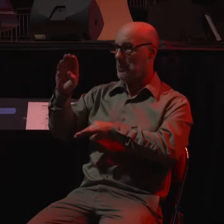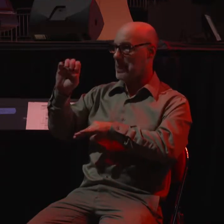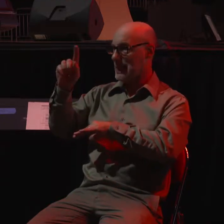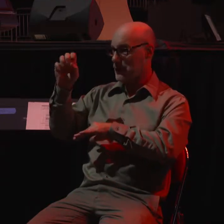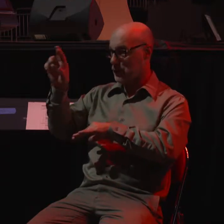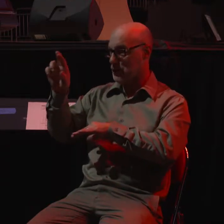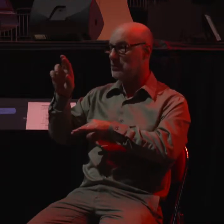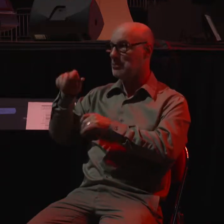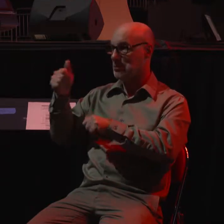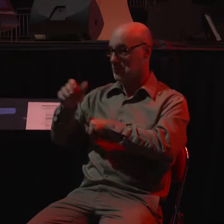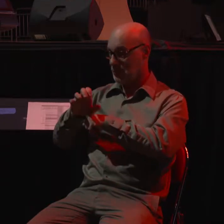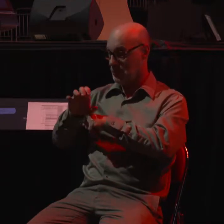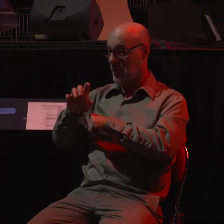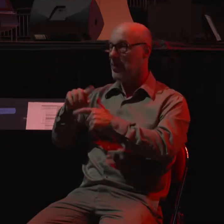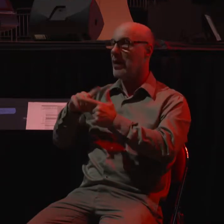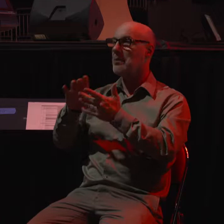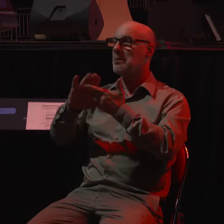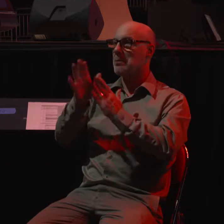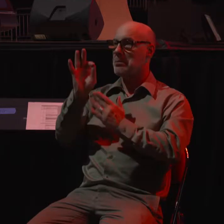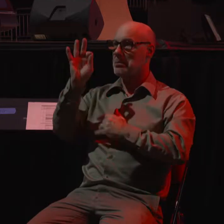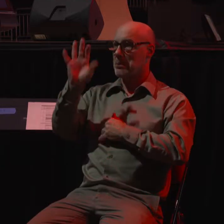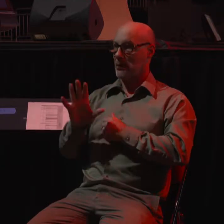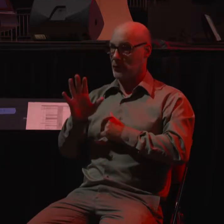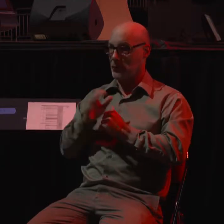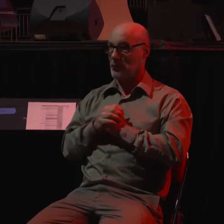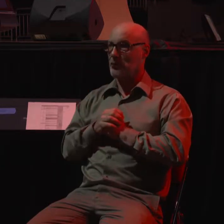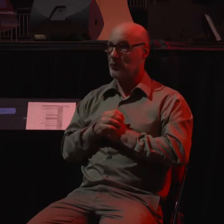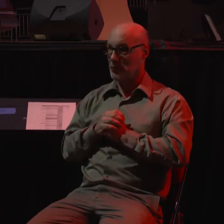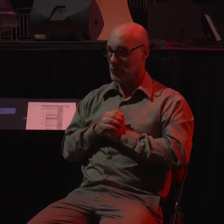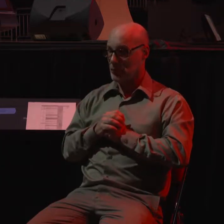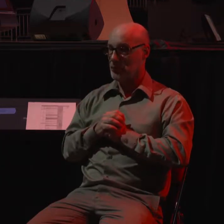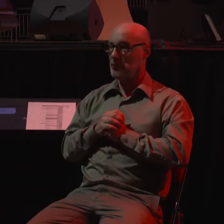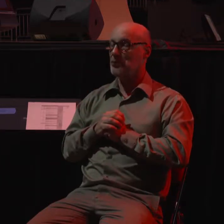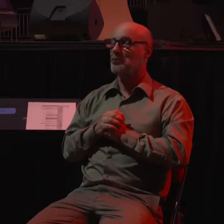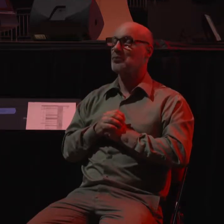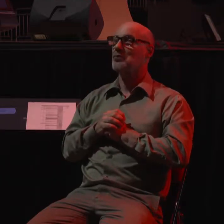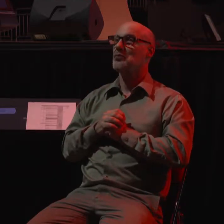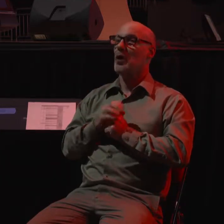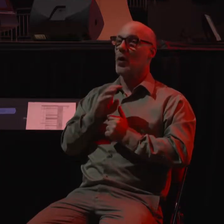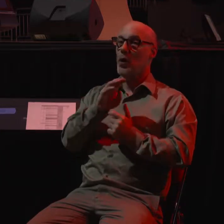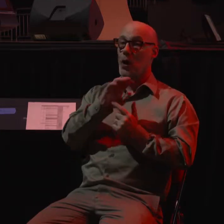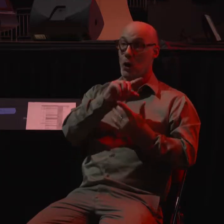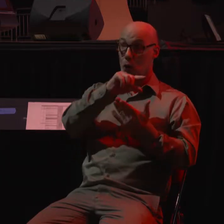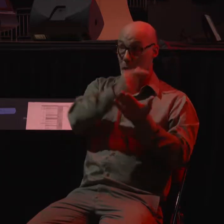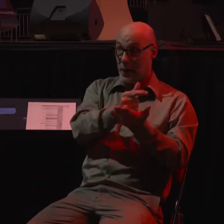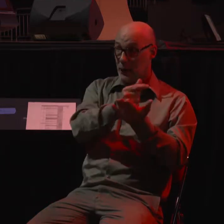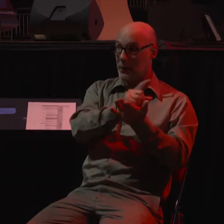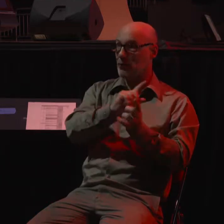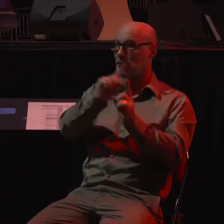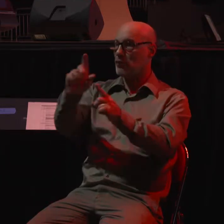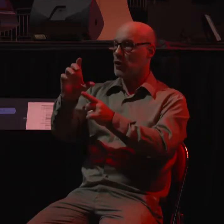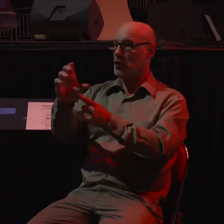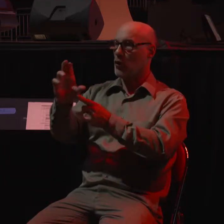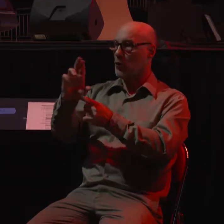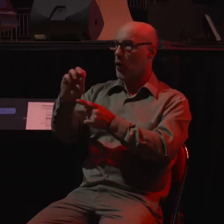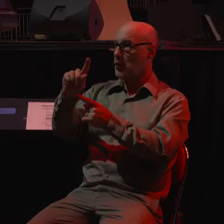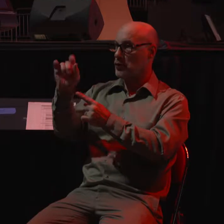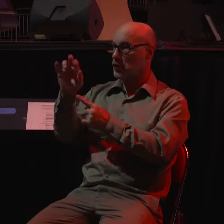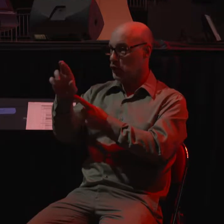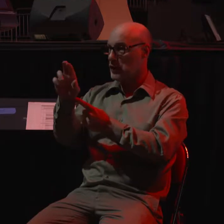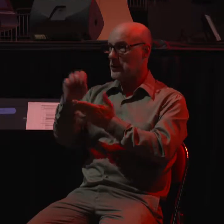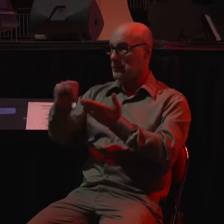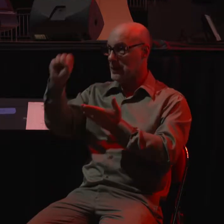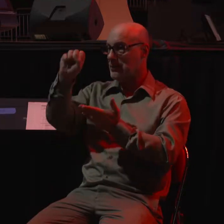went into pastoral ministry. After Morehouse, he goes off to Crozier, where he receives an